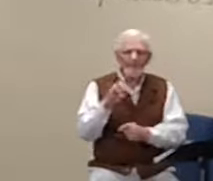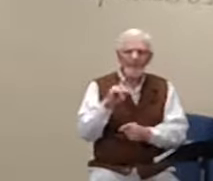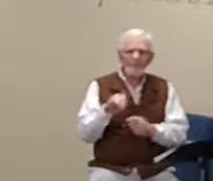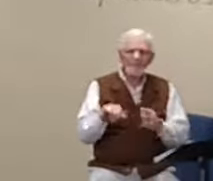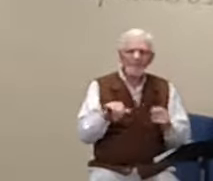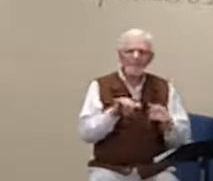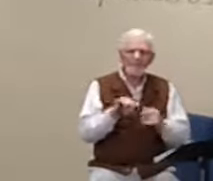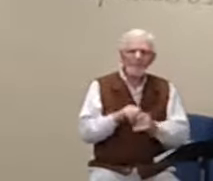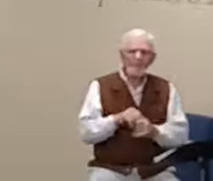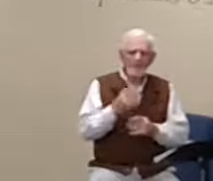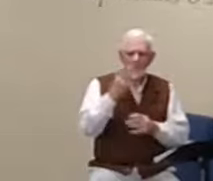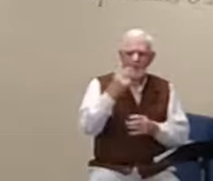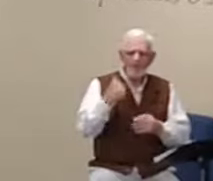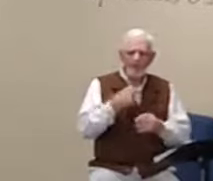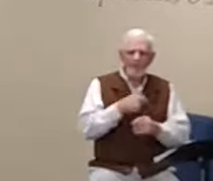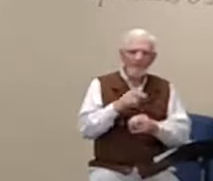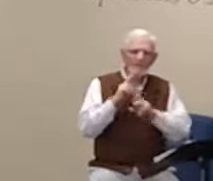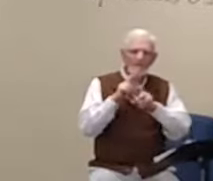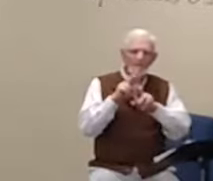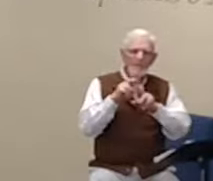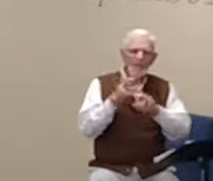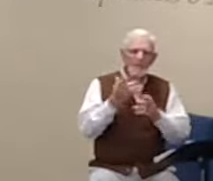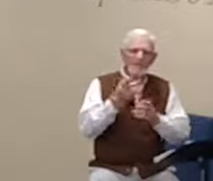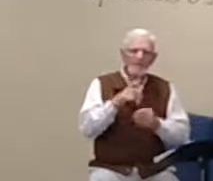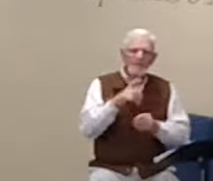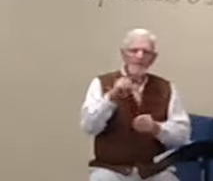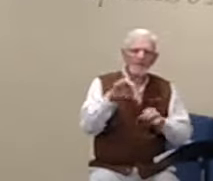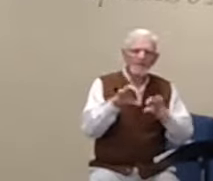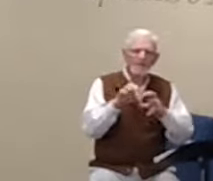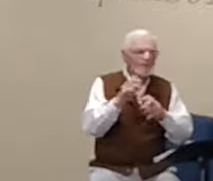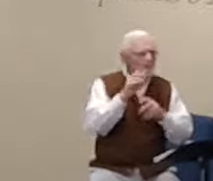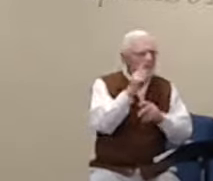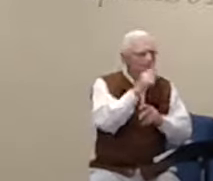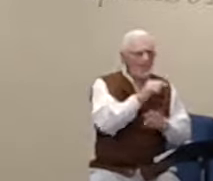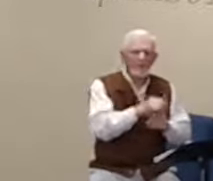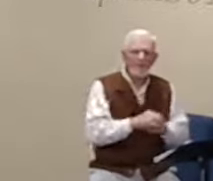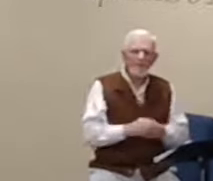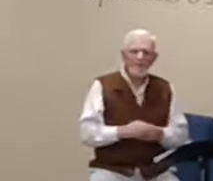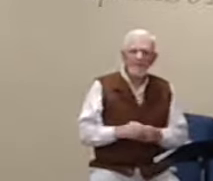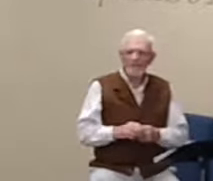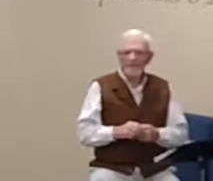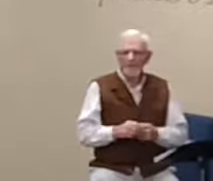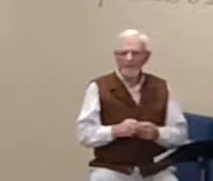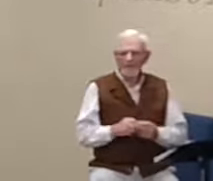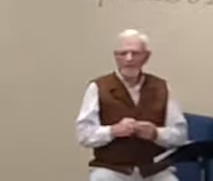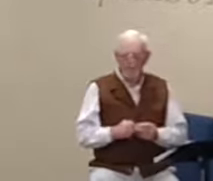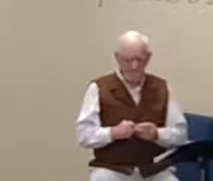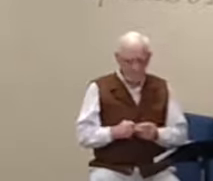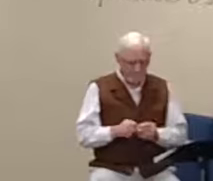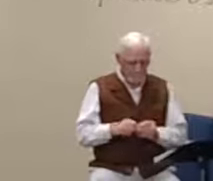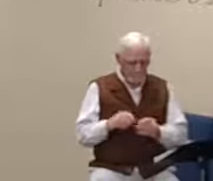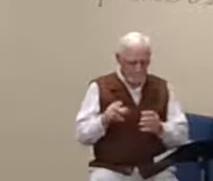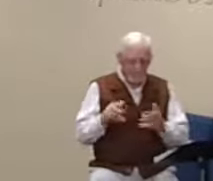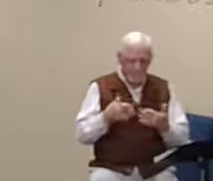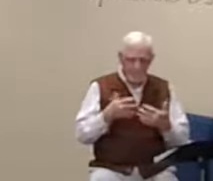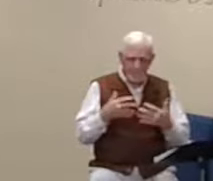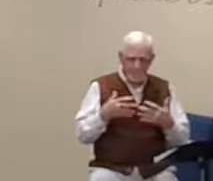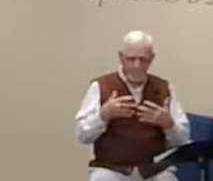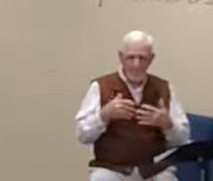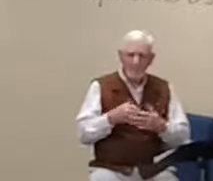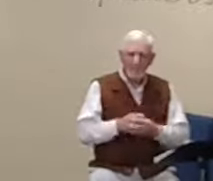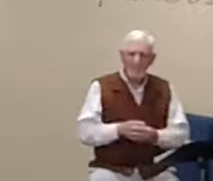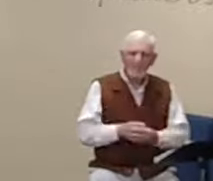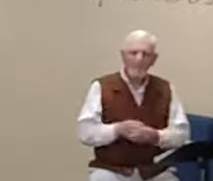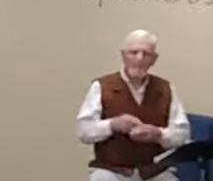get to know us and we can give a report on what the Lord's done. And it's called you're supposed to rest. Furlough, you're